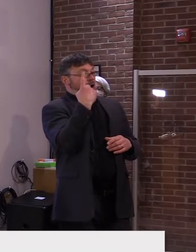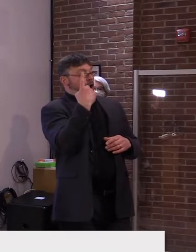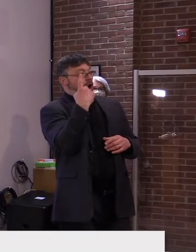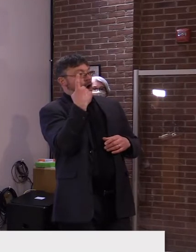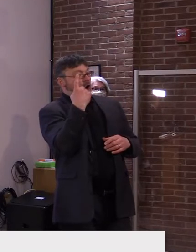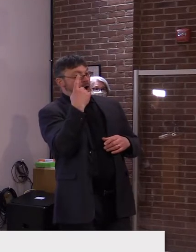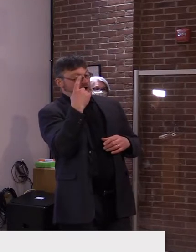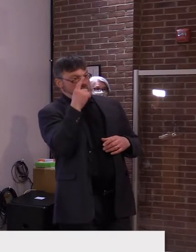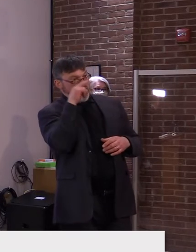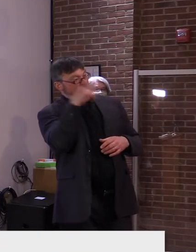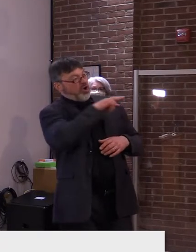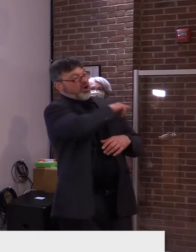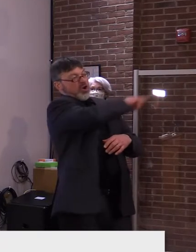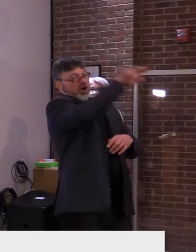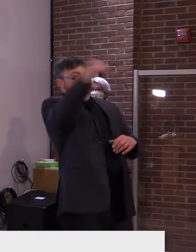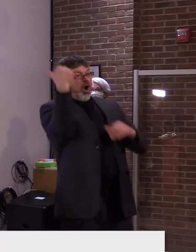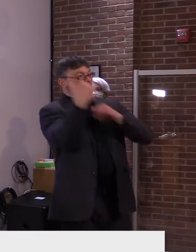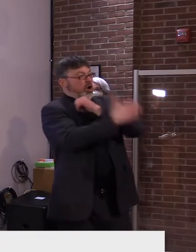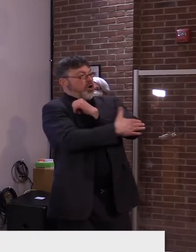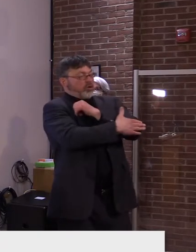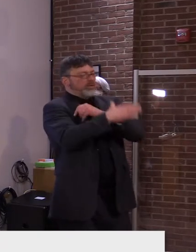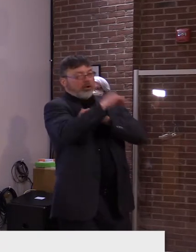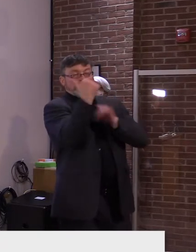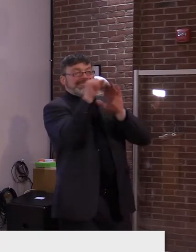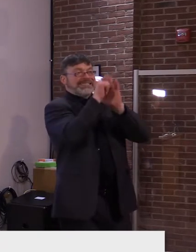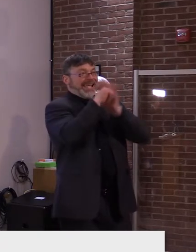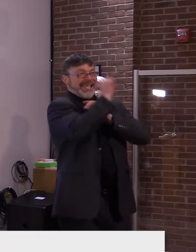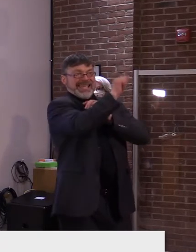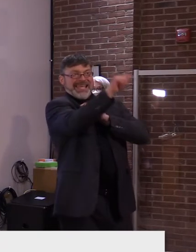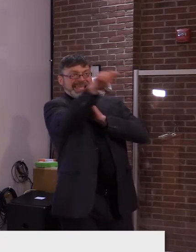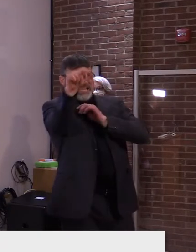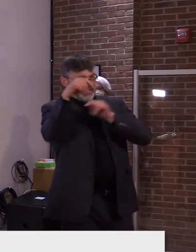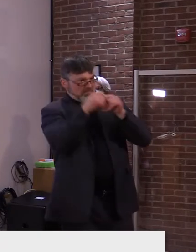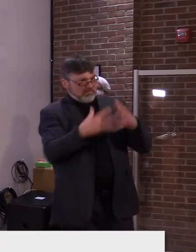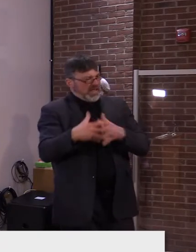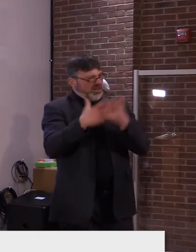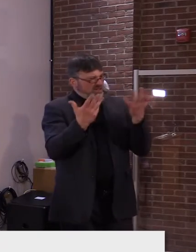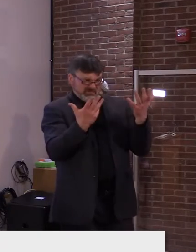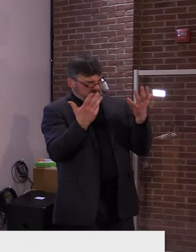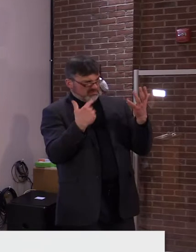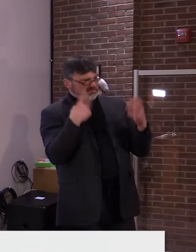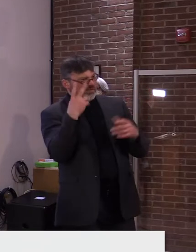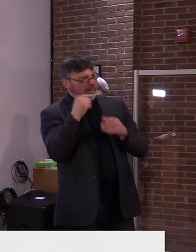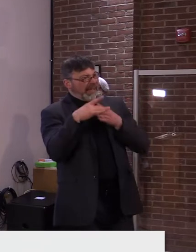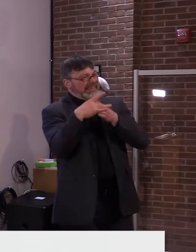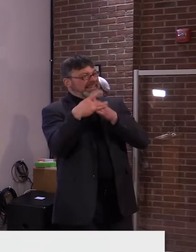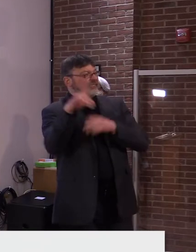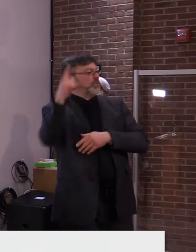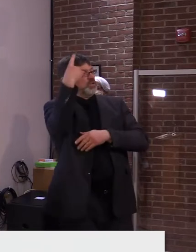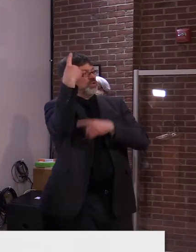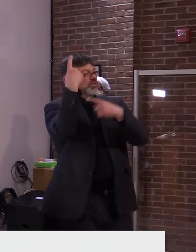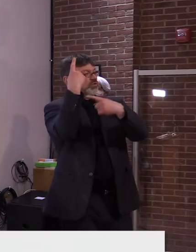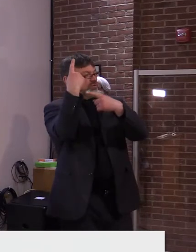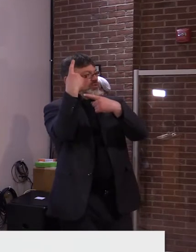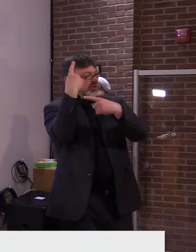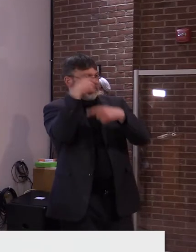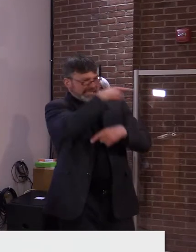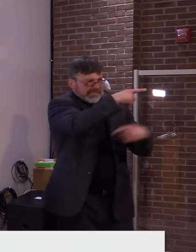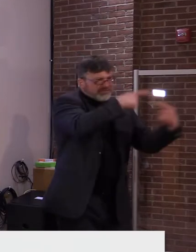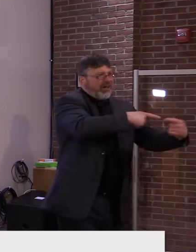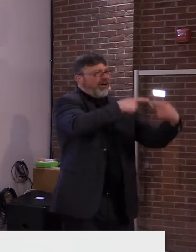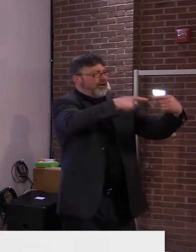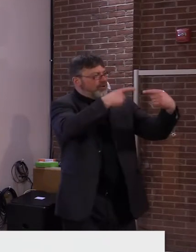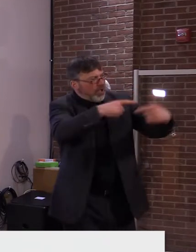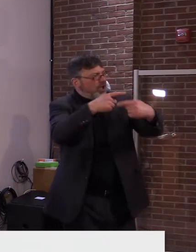well. I have my concerns as we move through the age banding, as we get to the younger ages in particular, but we'll step